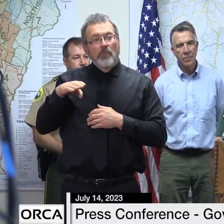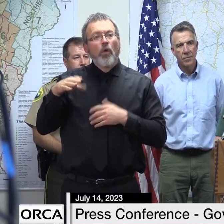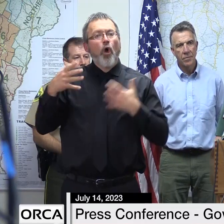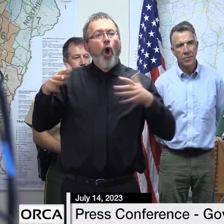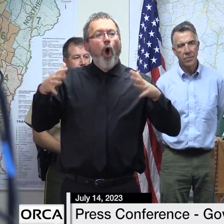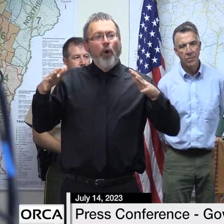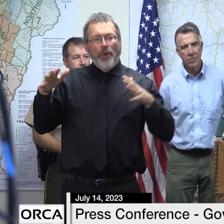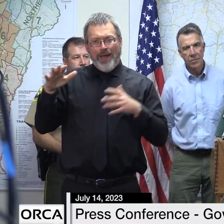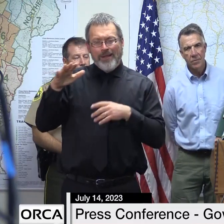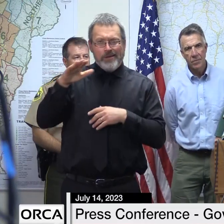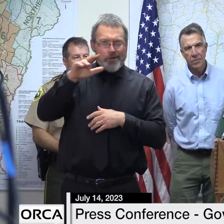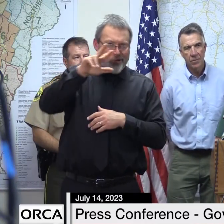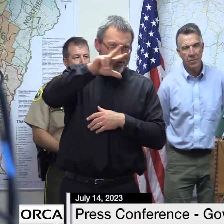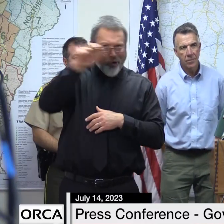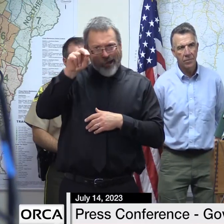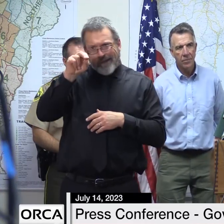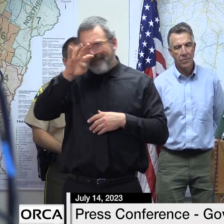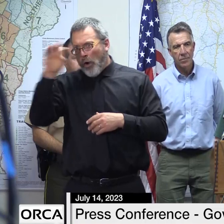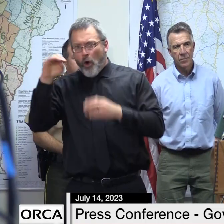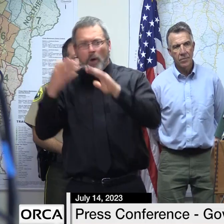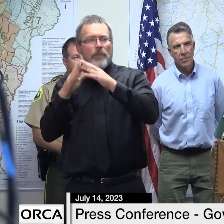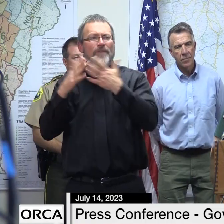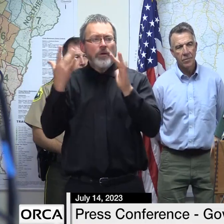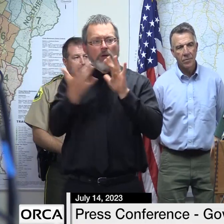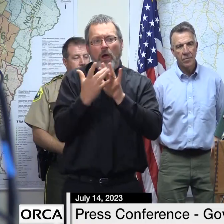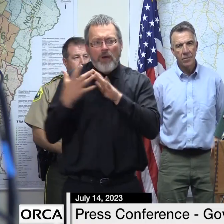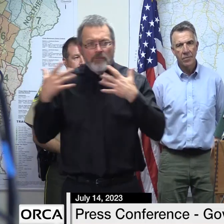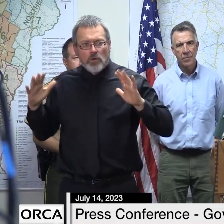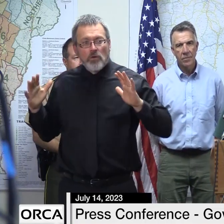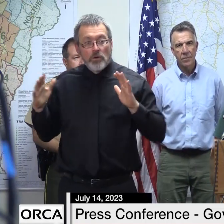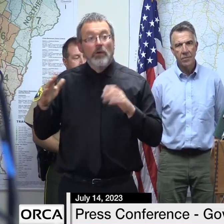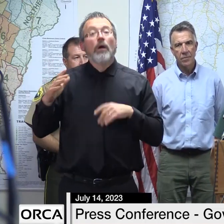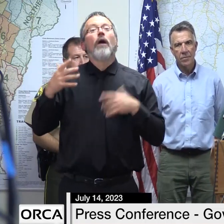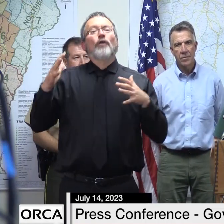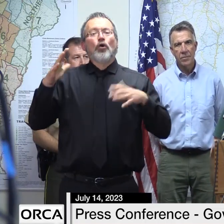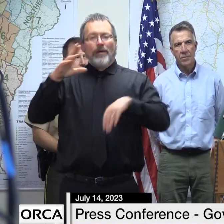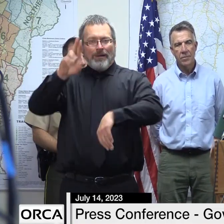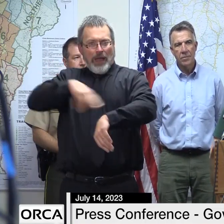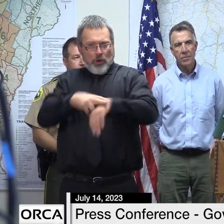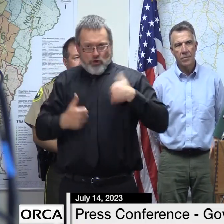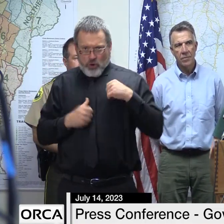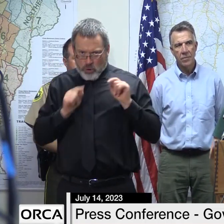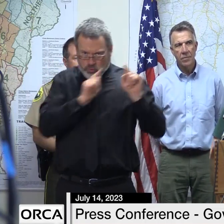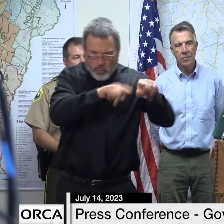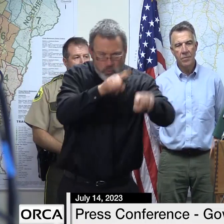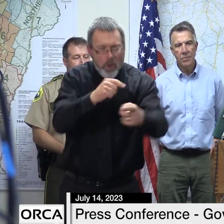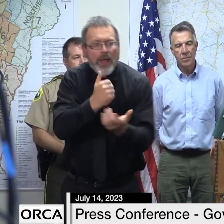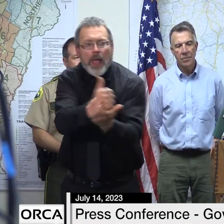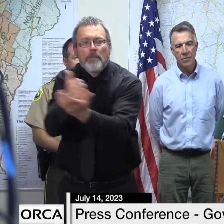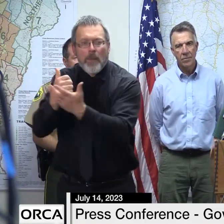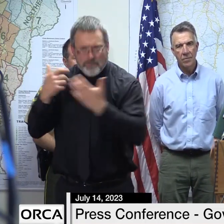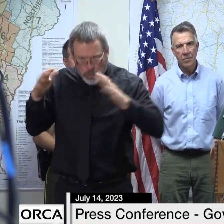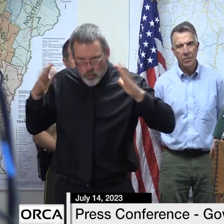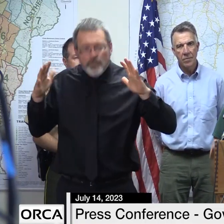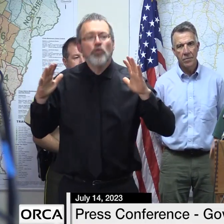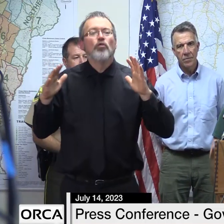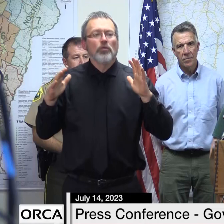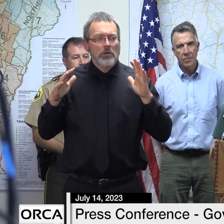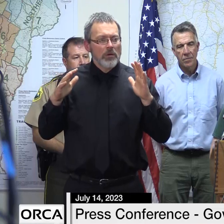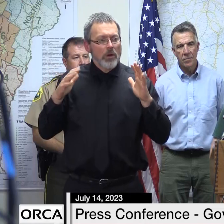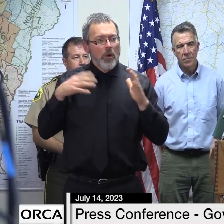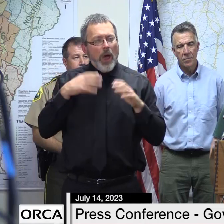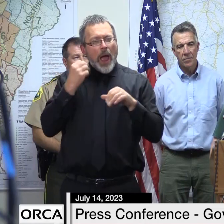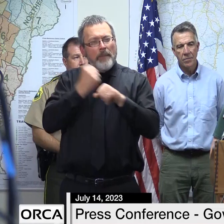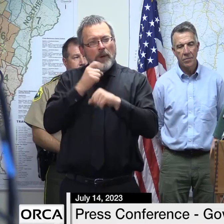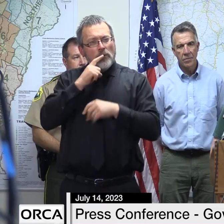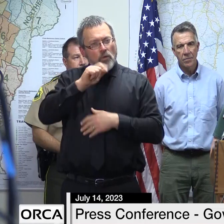sending National Guard troops to those communities to establish contact and ensure that every town and city in Vermont knows